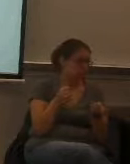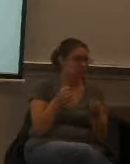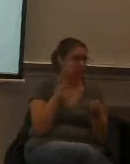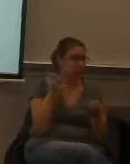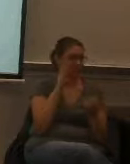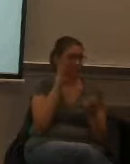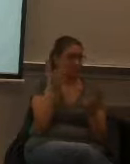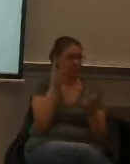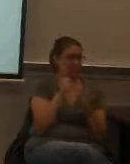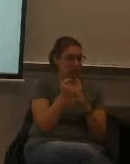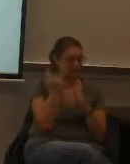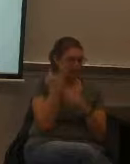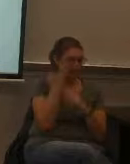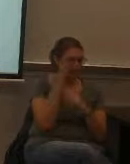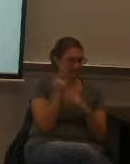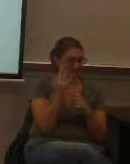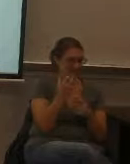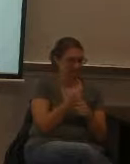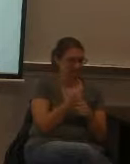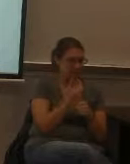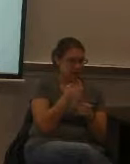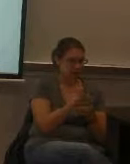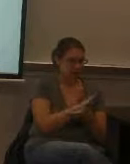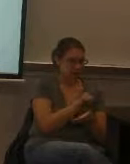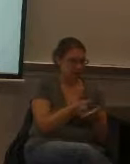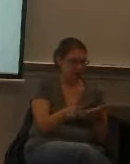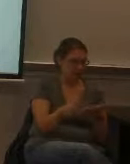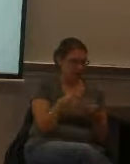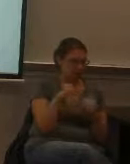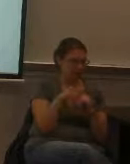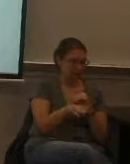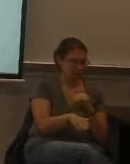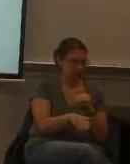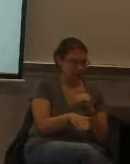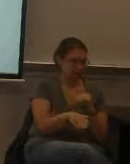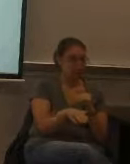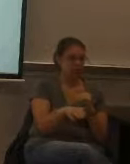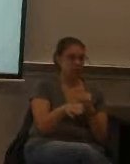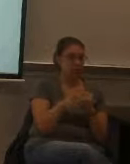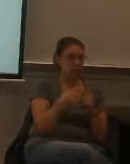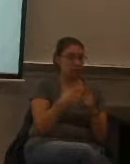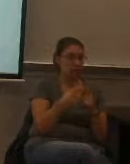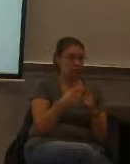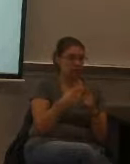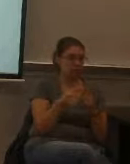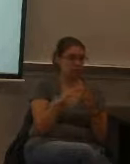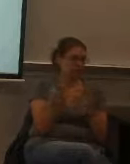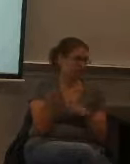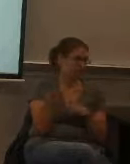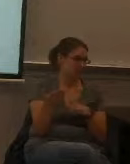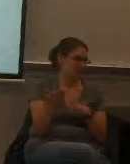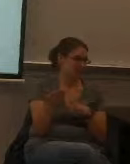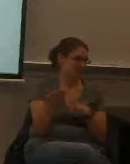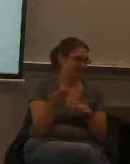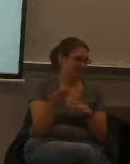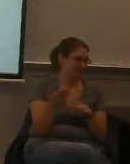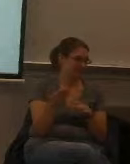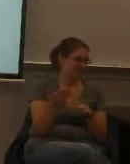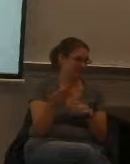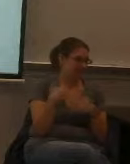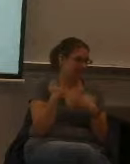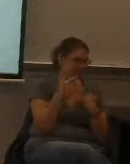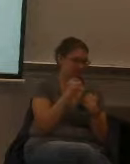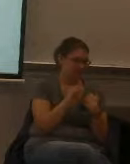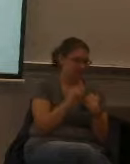with this idea and got the paper written and submitted, and then passed away at a